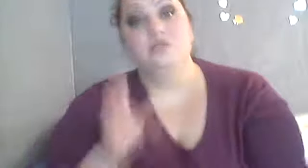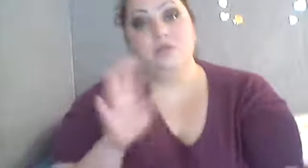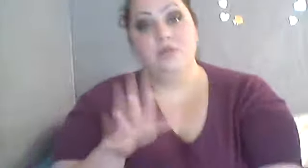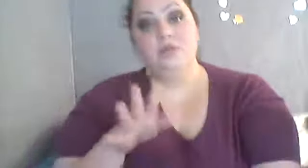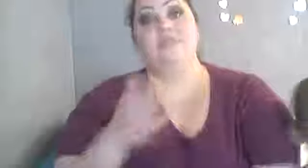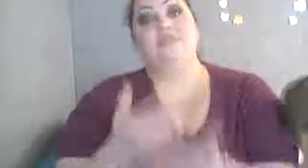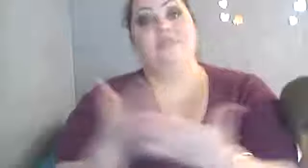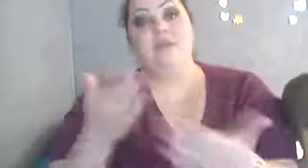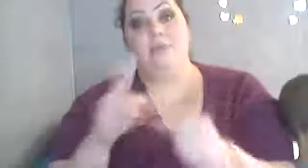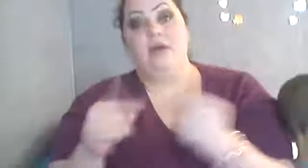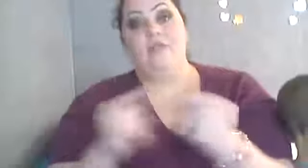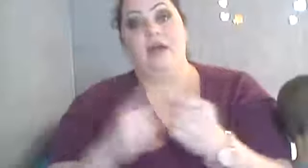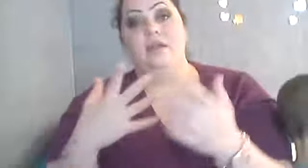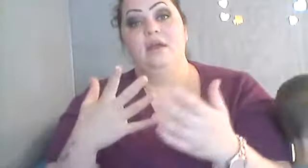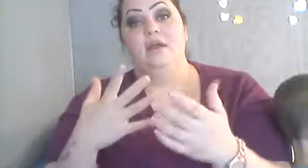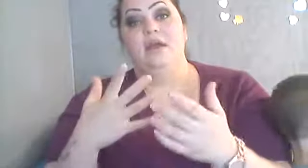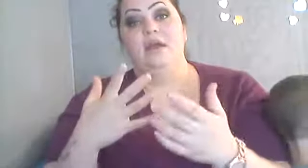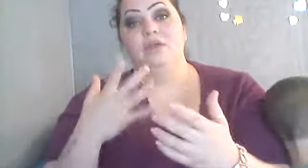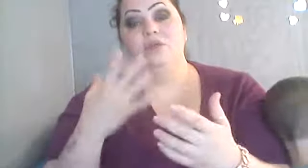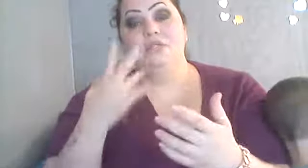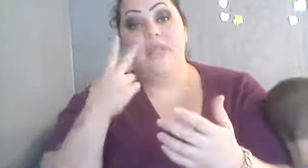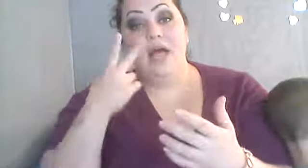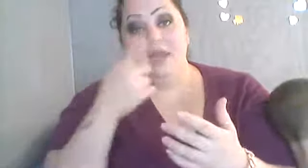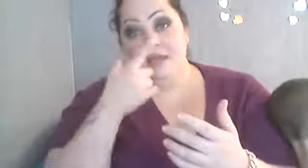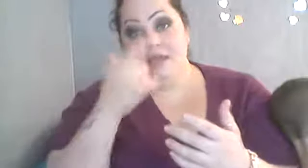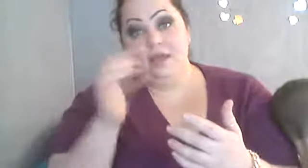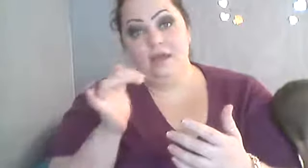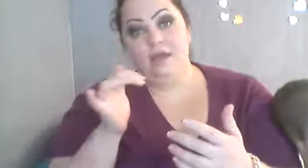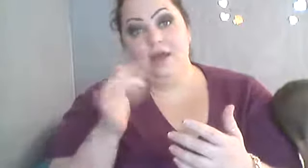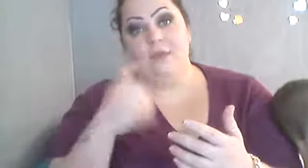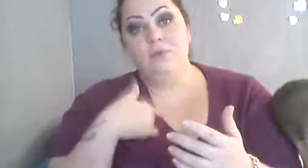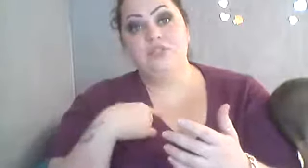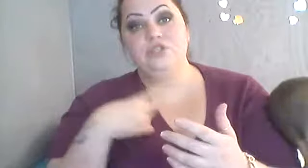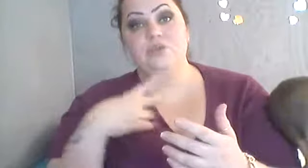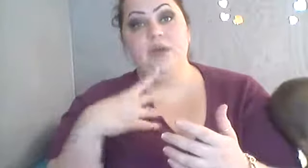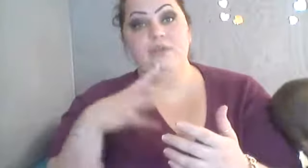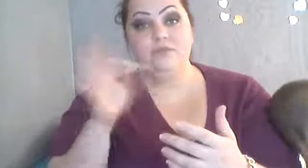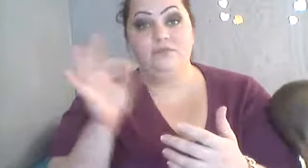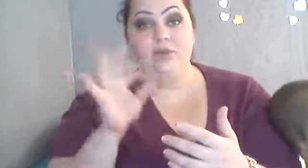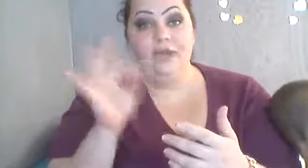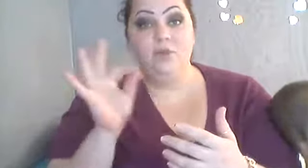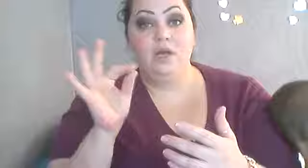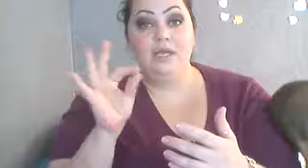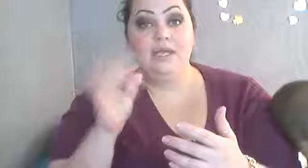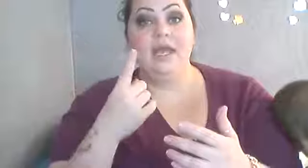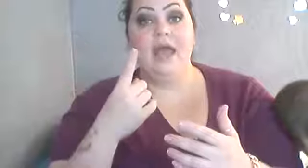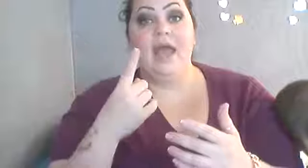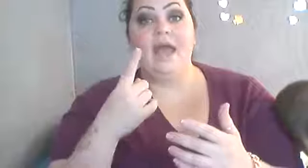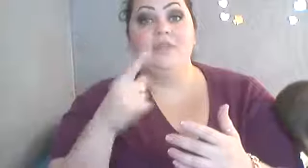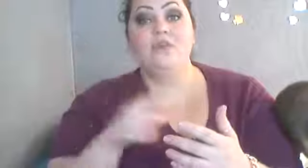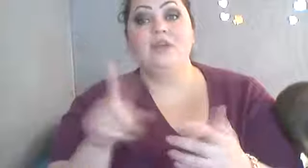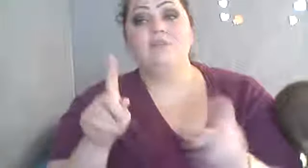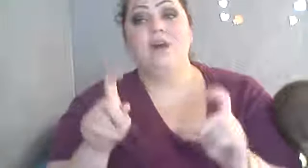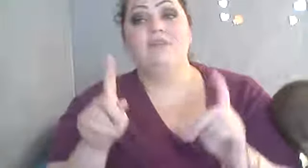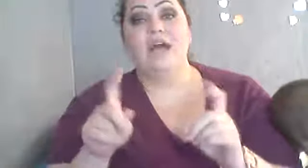So here's the thing about that. It looks like I'm going to have to find one, and then you guys will have to